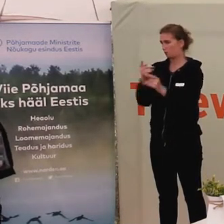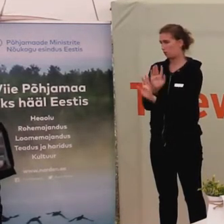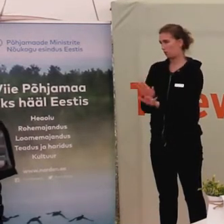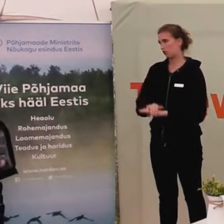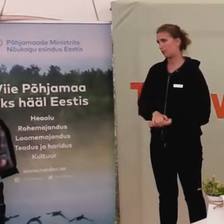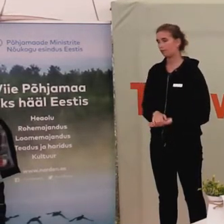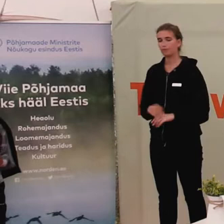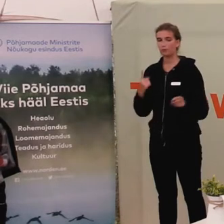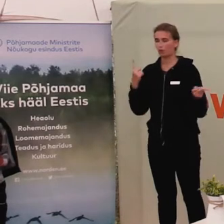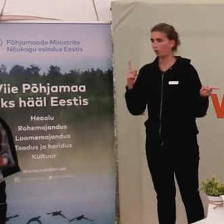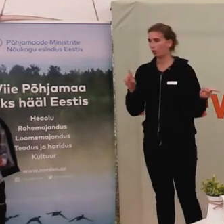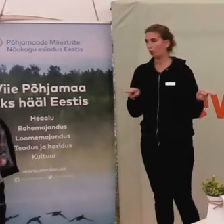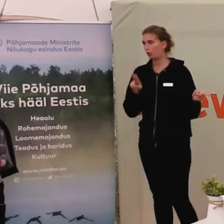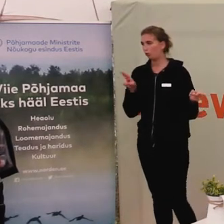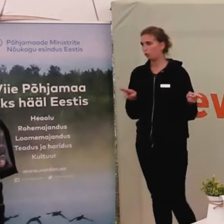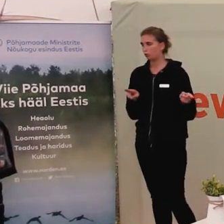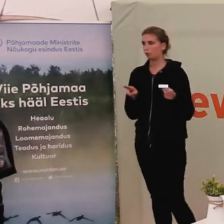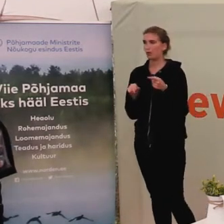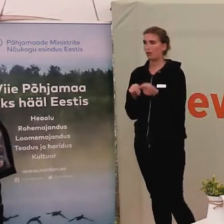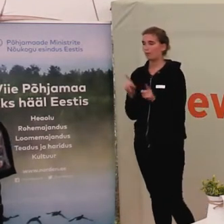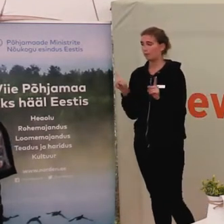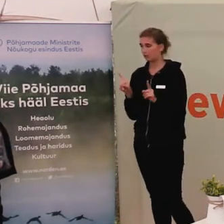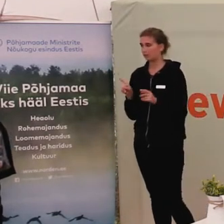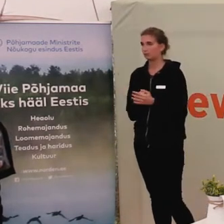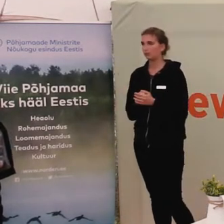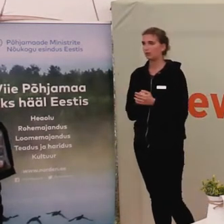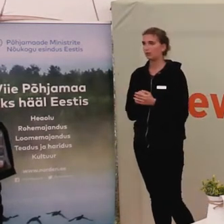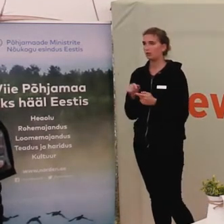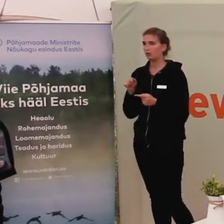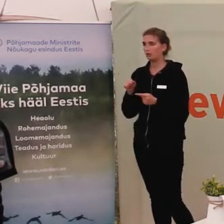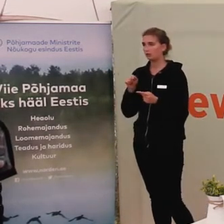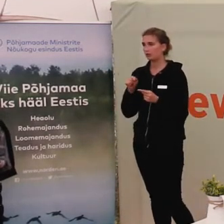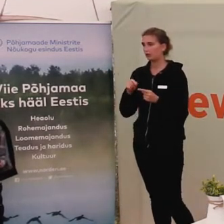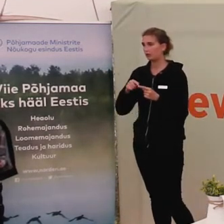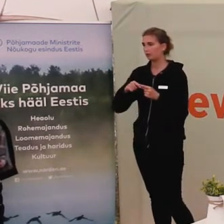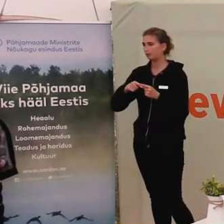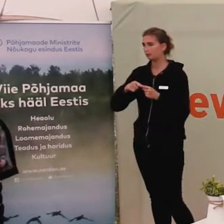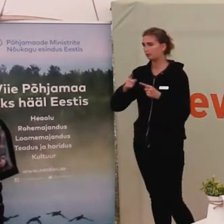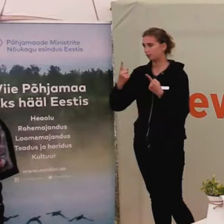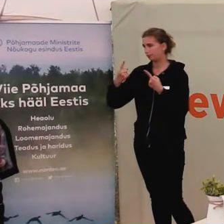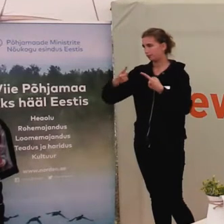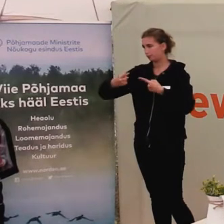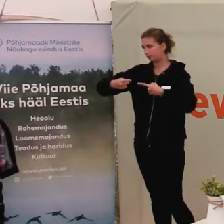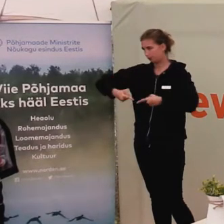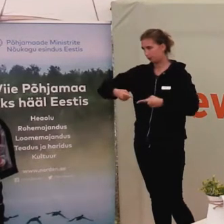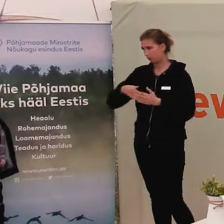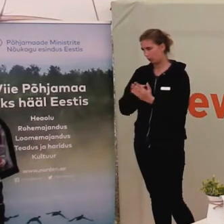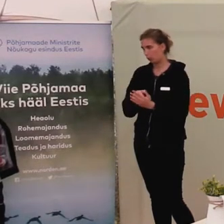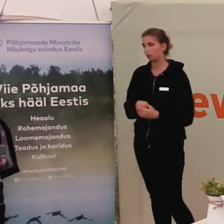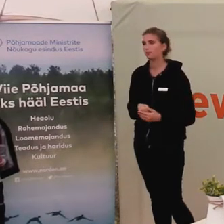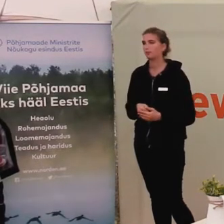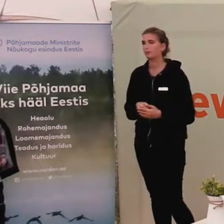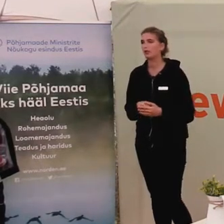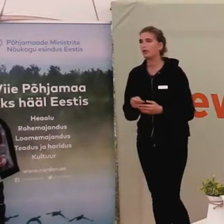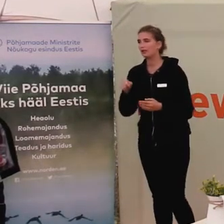Thanks. One problem with VAT taxes is that will be regressive. It will hurt the poor most because they spend more.